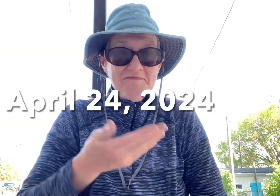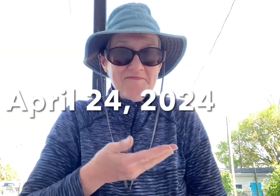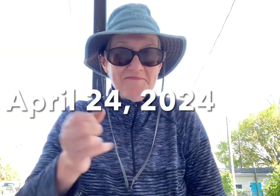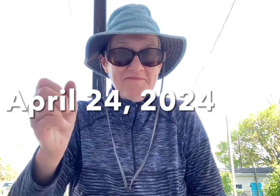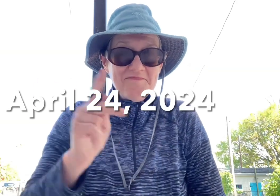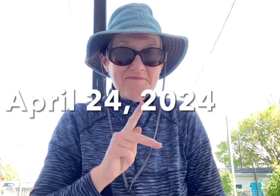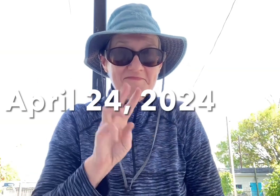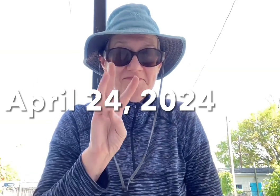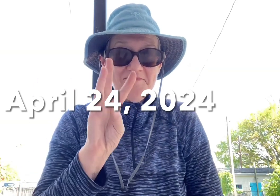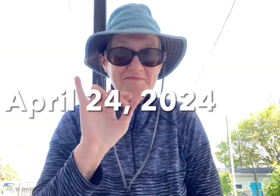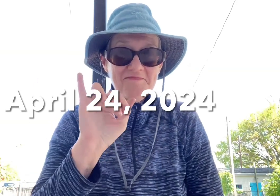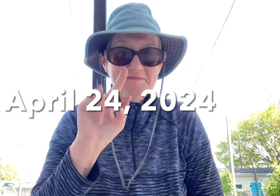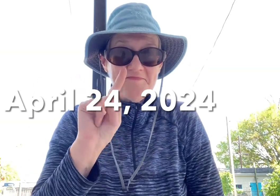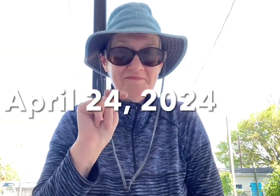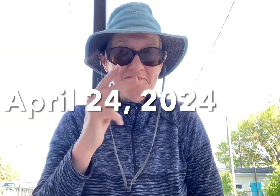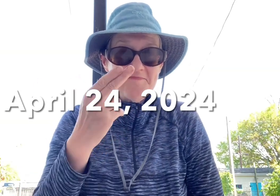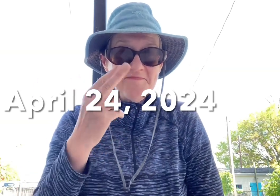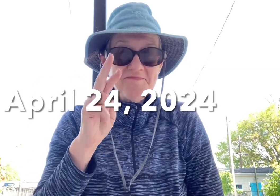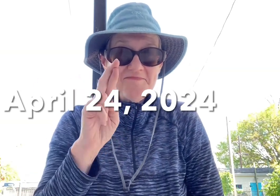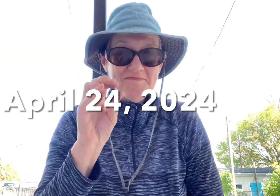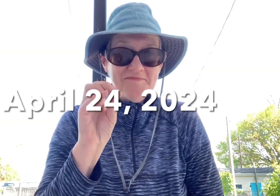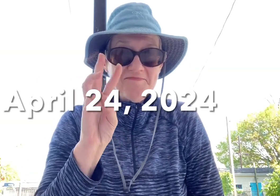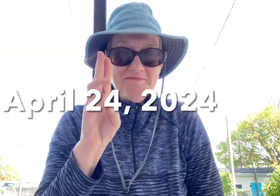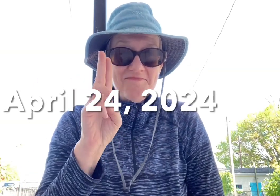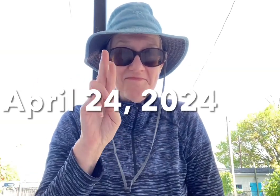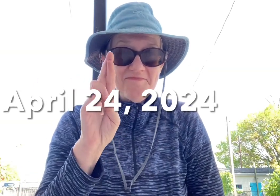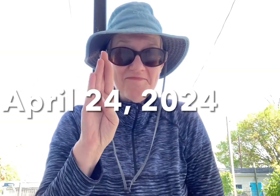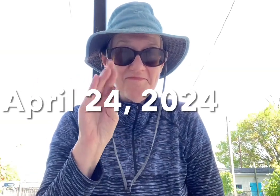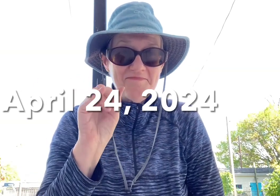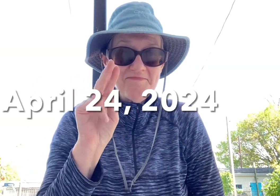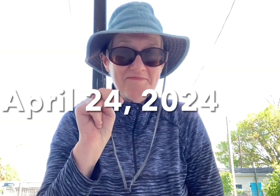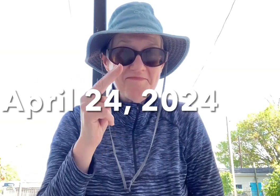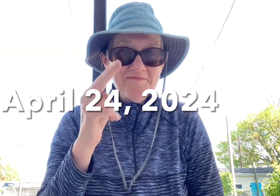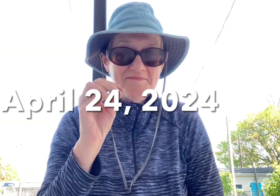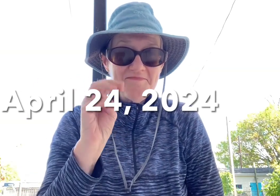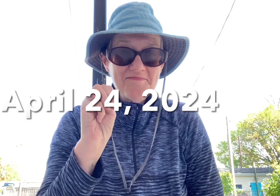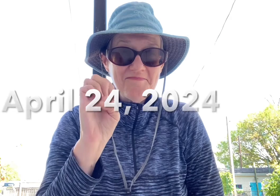and welcome back to Withrow Urban Homestead.